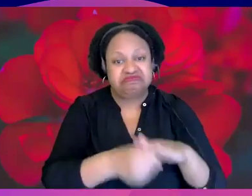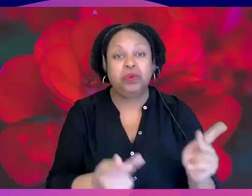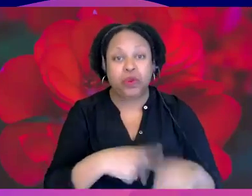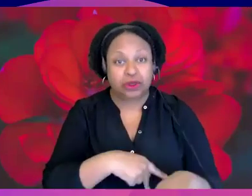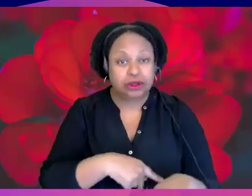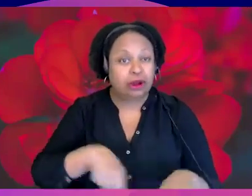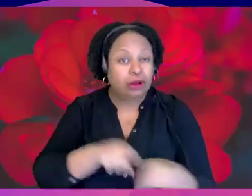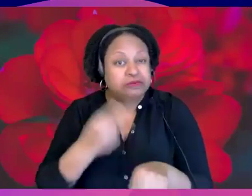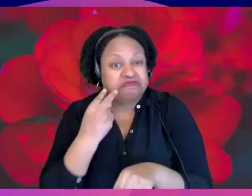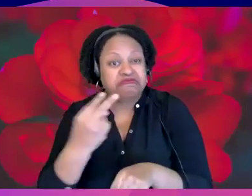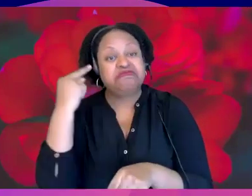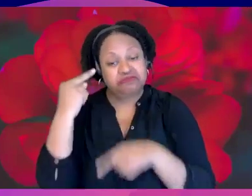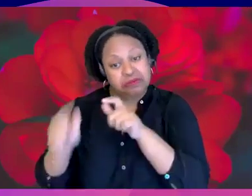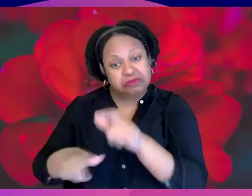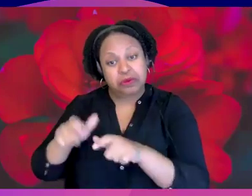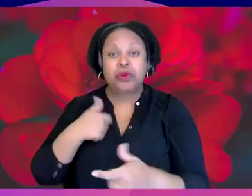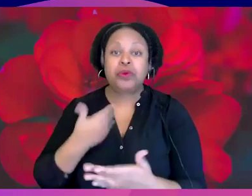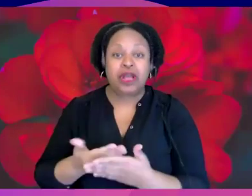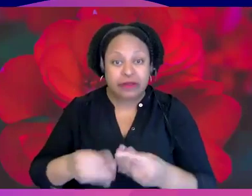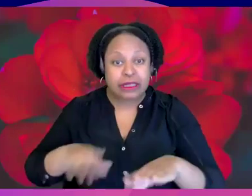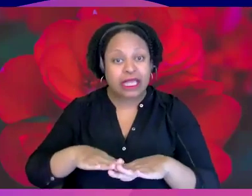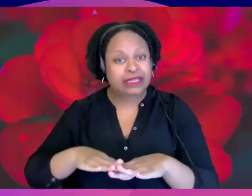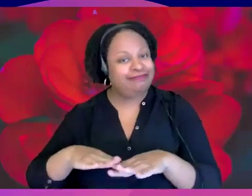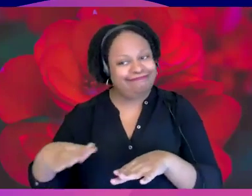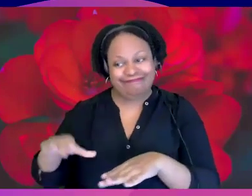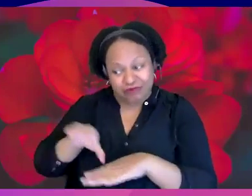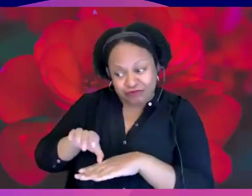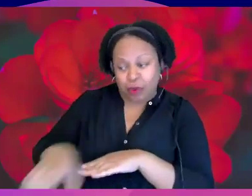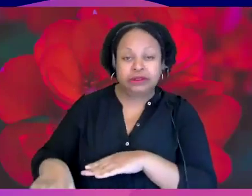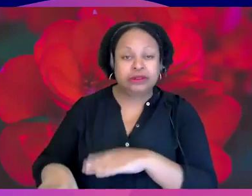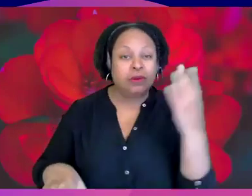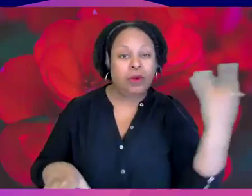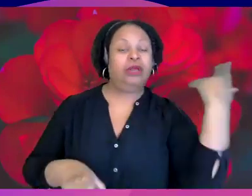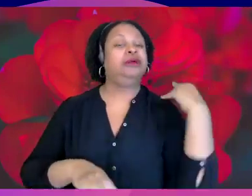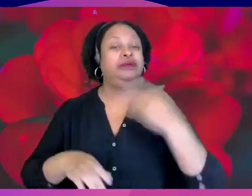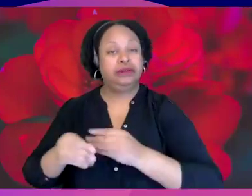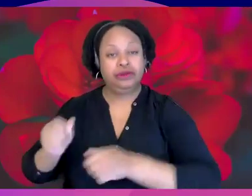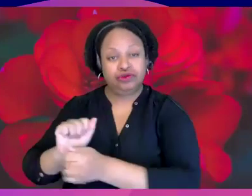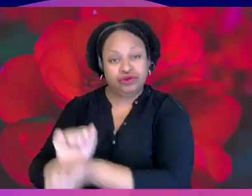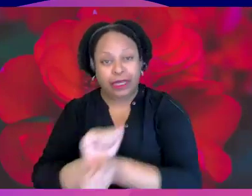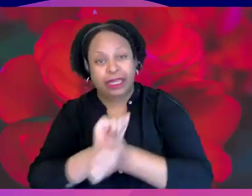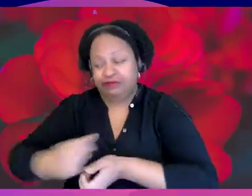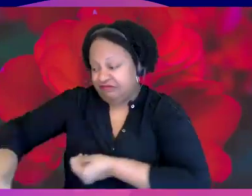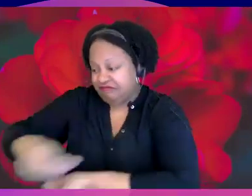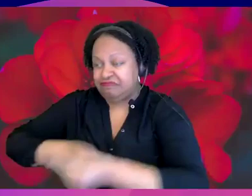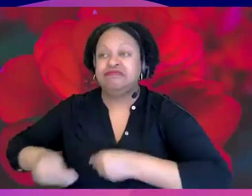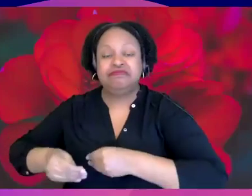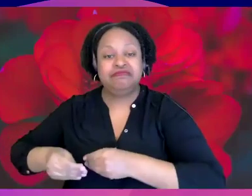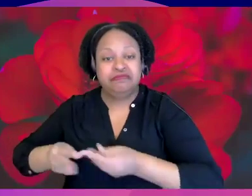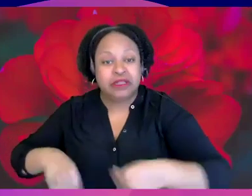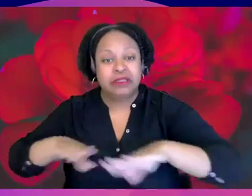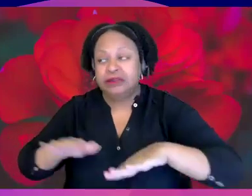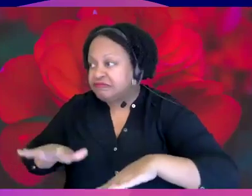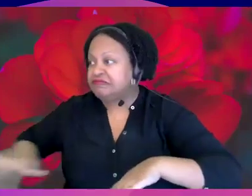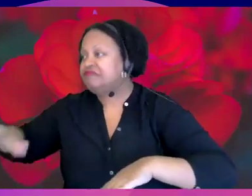came to this land involuntarily, particularly those brought to these lands because of the transatlantic slave trade and slavery. As our work is